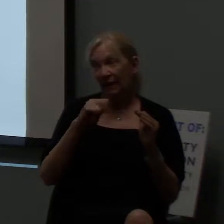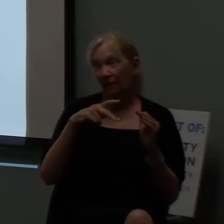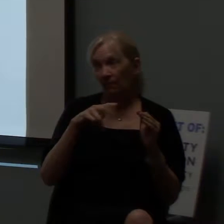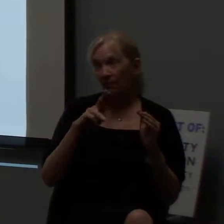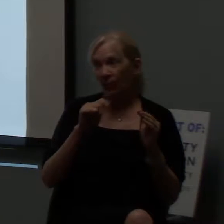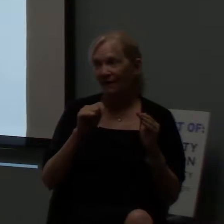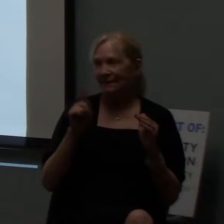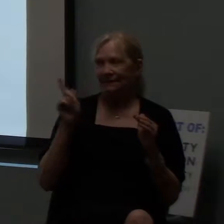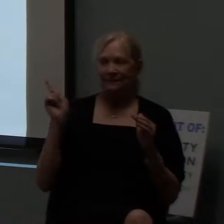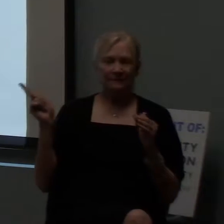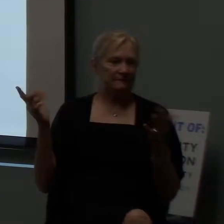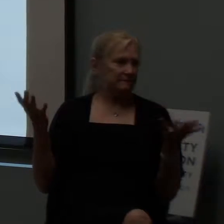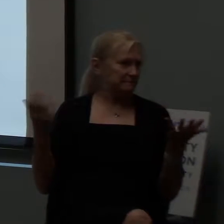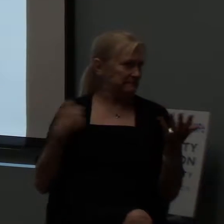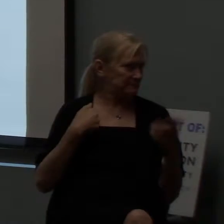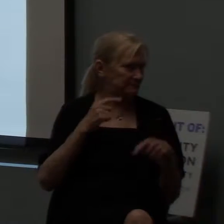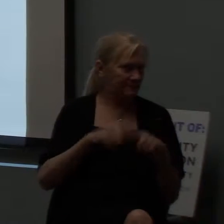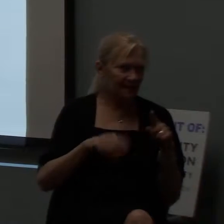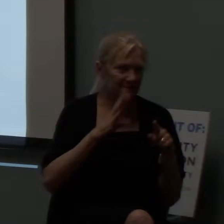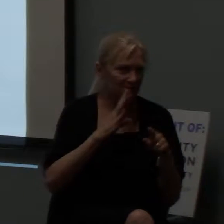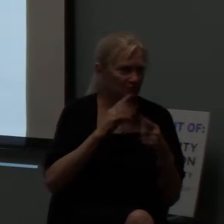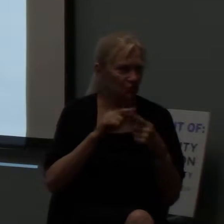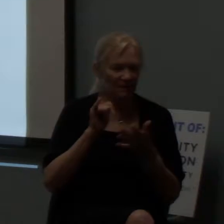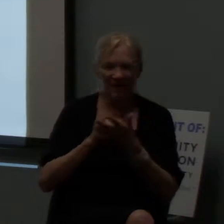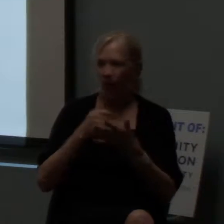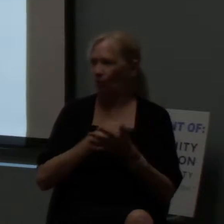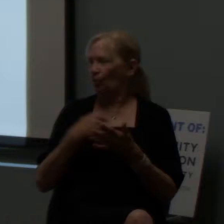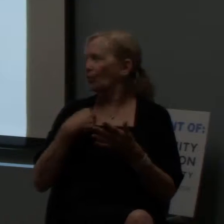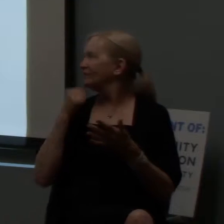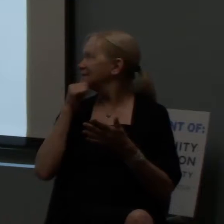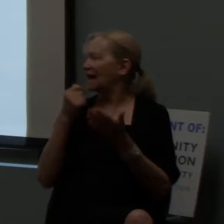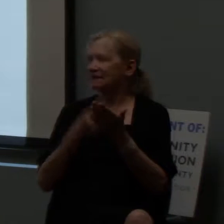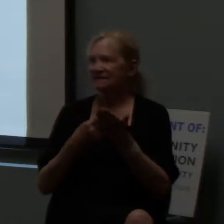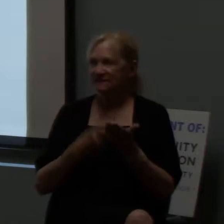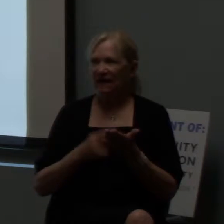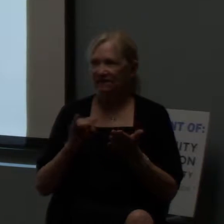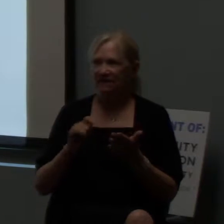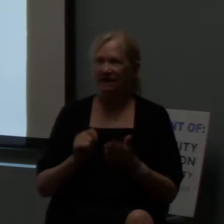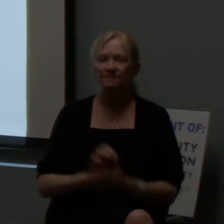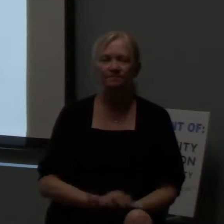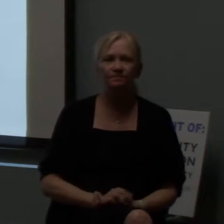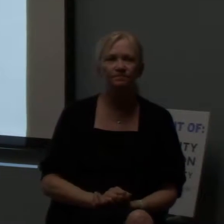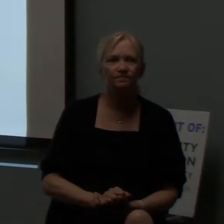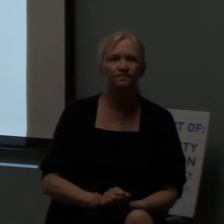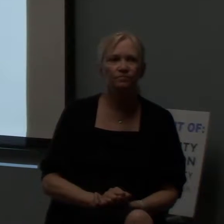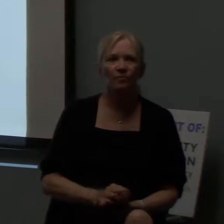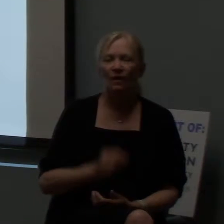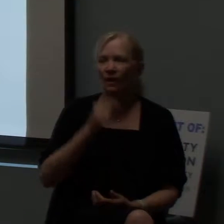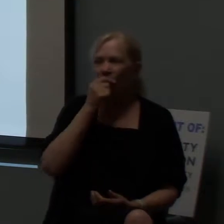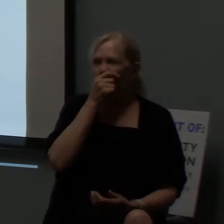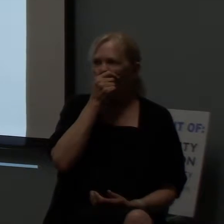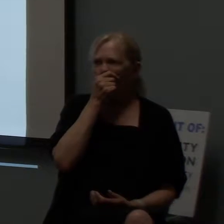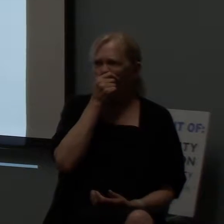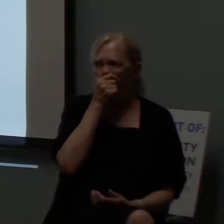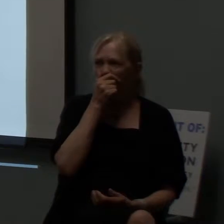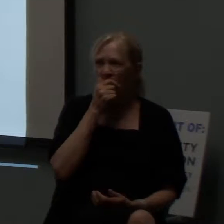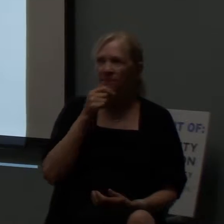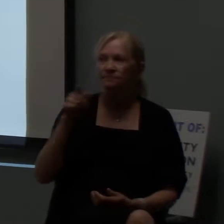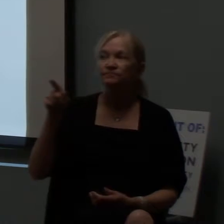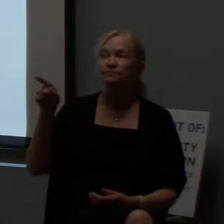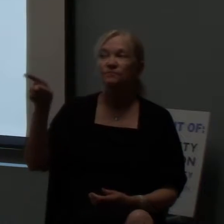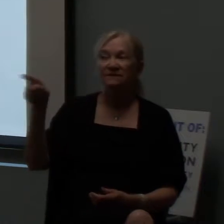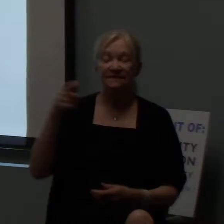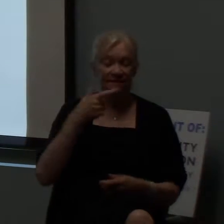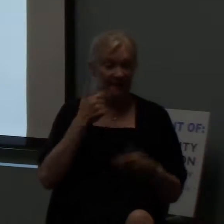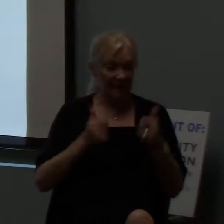this point, I don't know. I can't speak to that because we haven't even discussed it. We're not at that point yet. Every 10 years, they draw the boundaries, right?